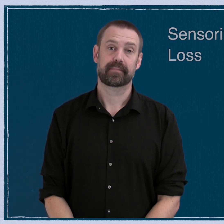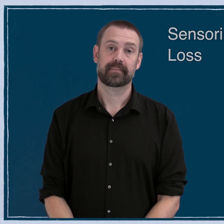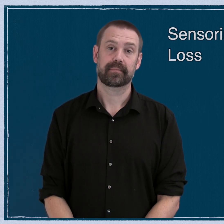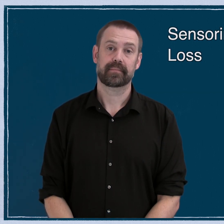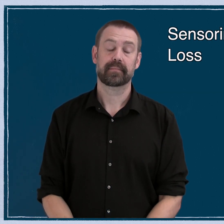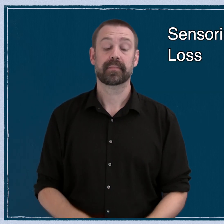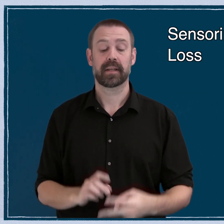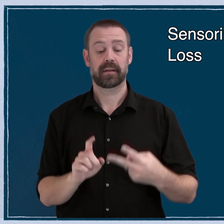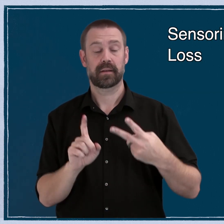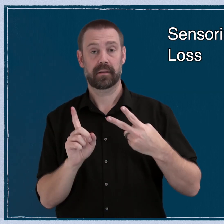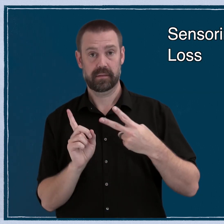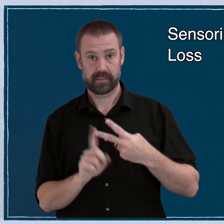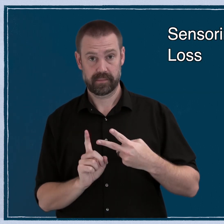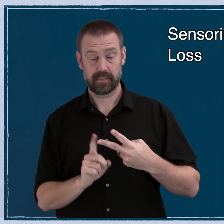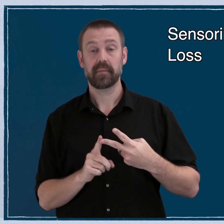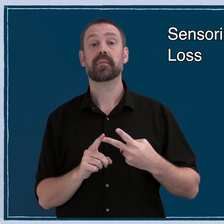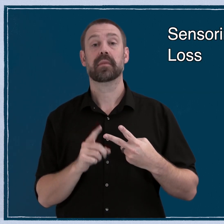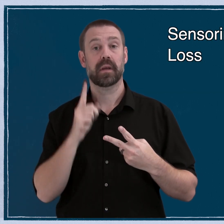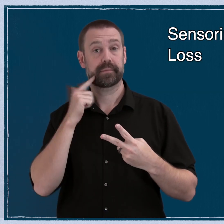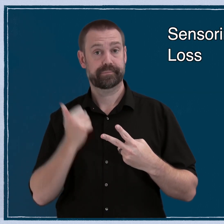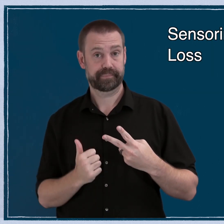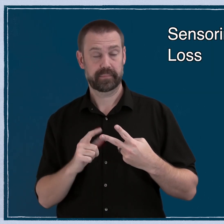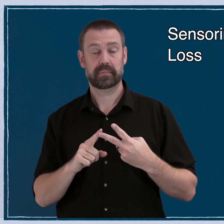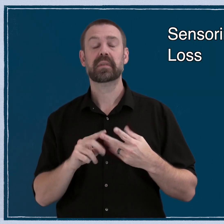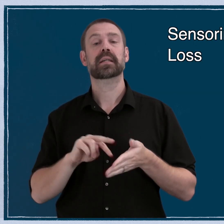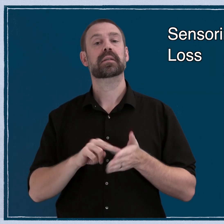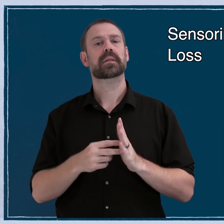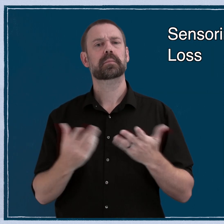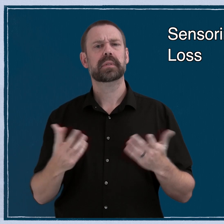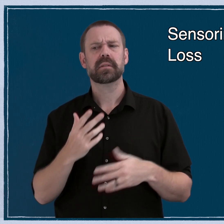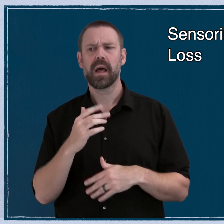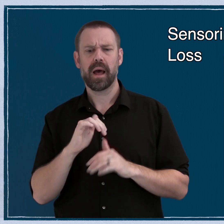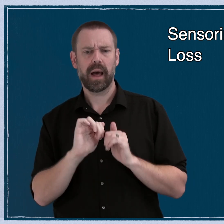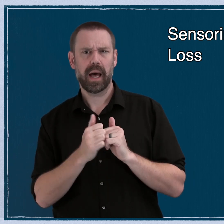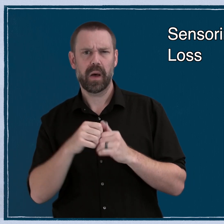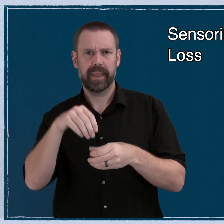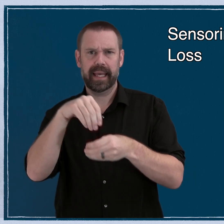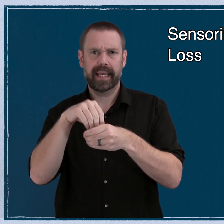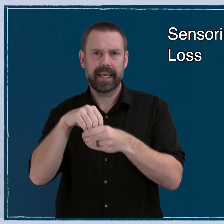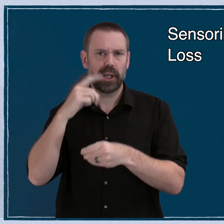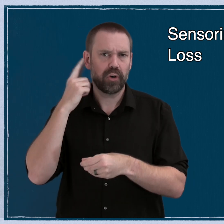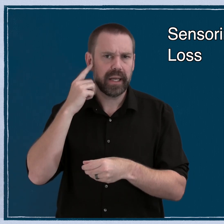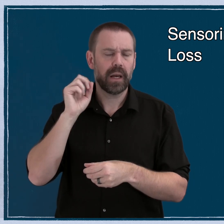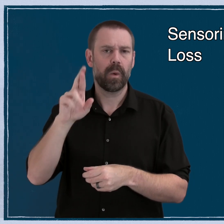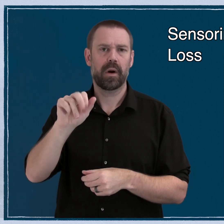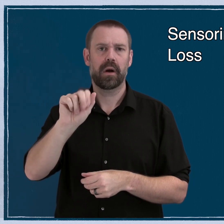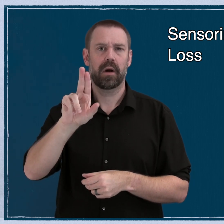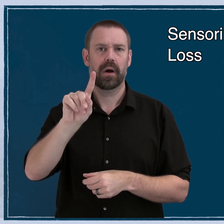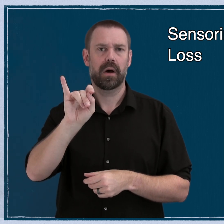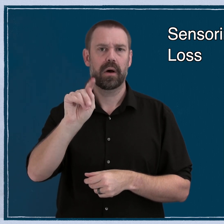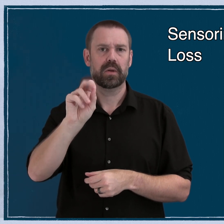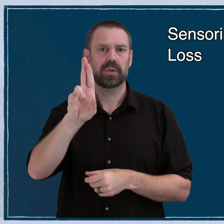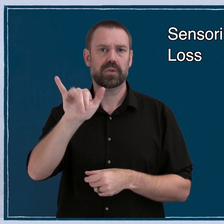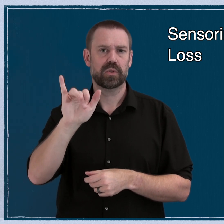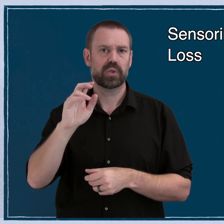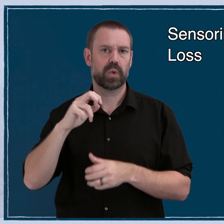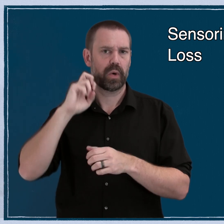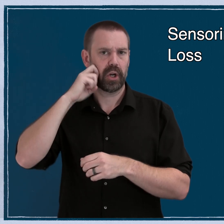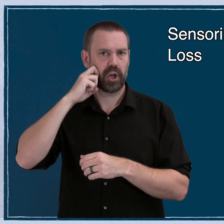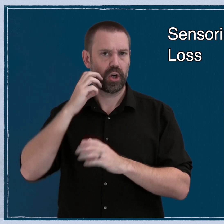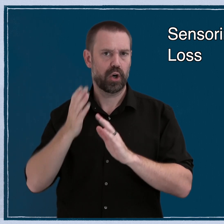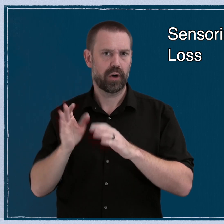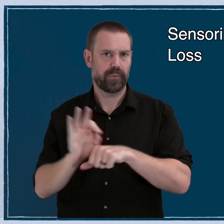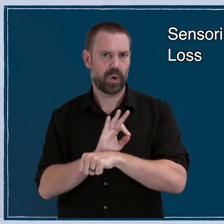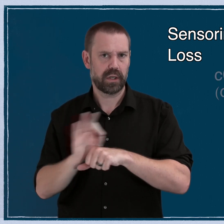Sensorineural unilateral hearing differences means there's a difference in how the inner ear or auditory nerve works. Some known causes